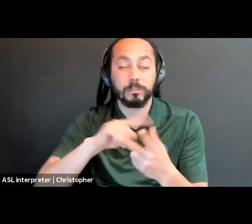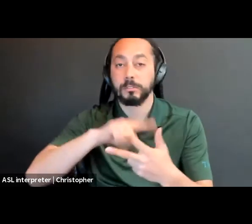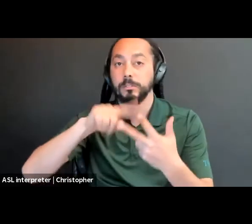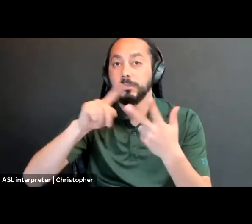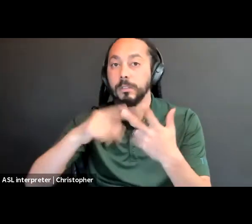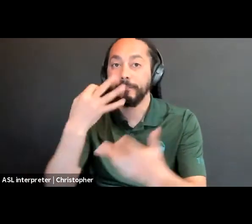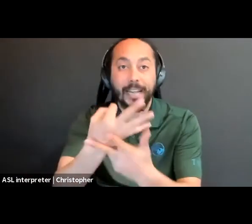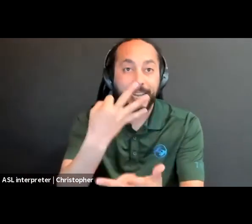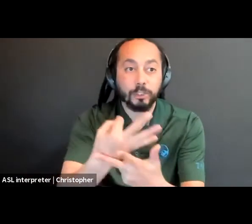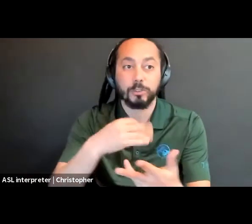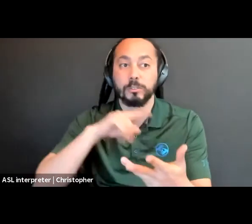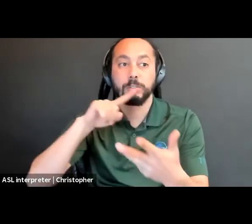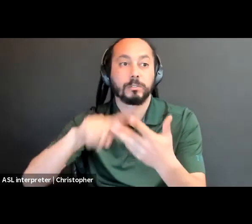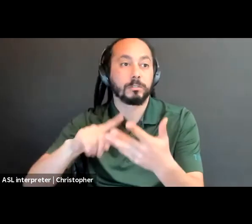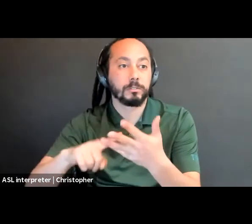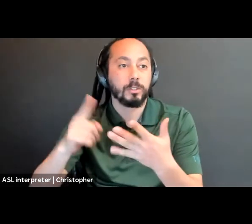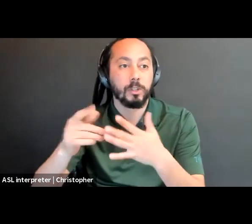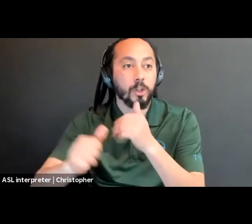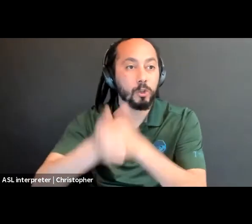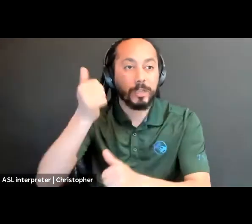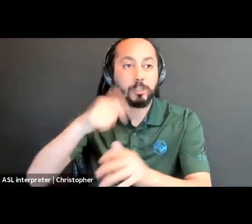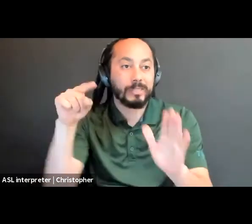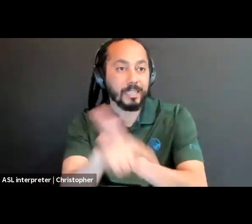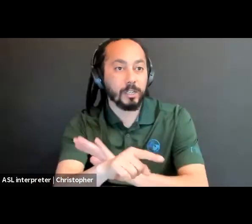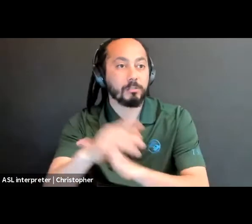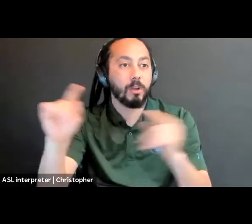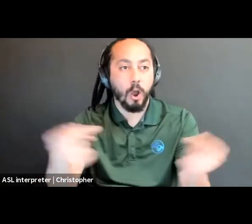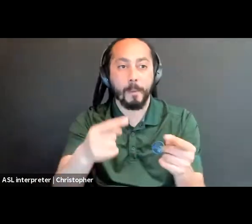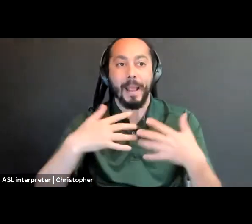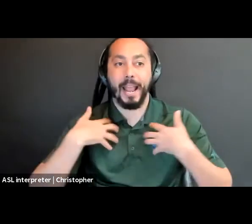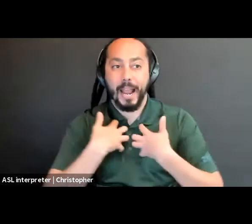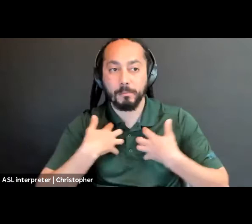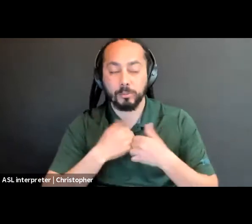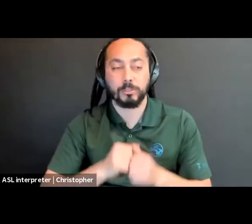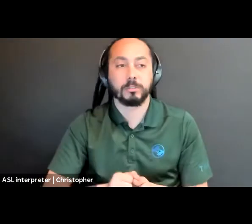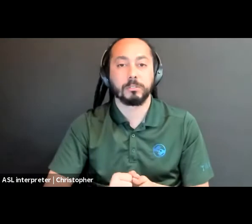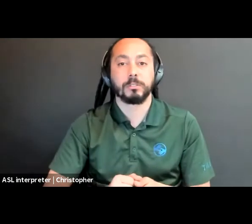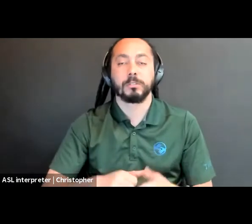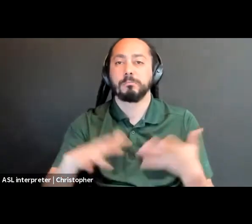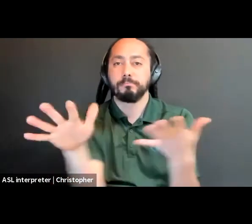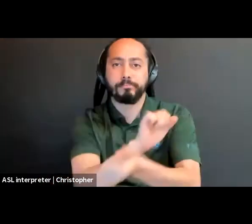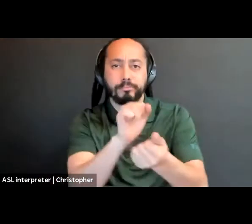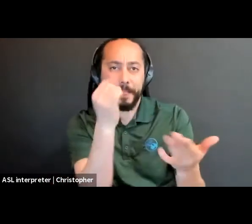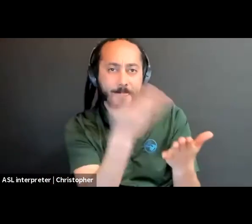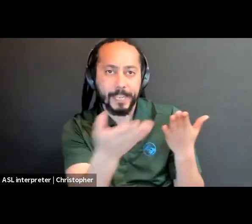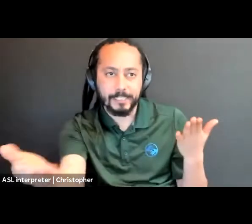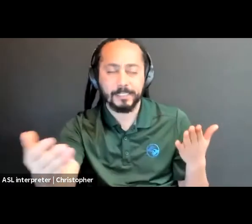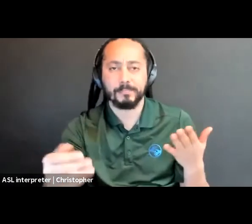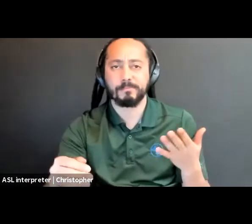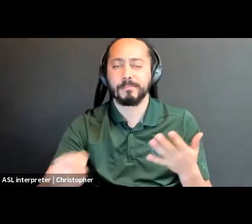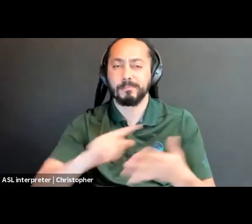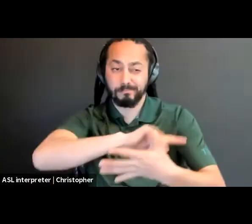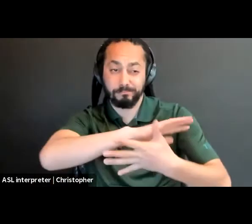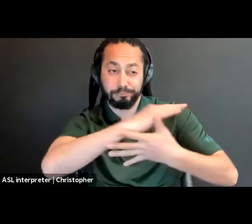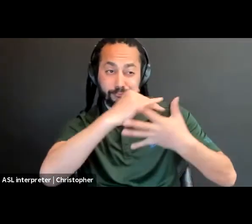financial abuse, threats to kill or harm animals, damaging property. So these are important factors now